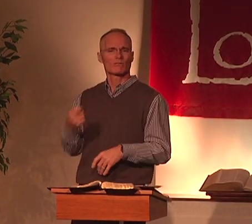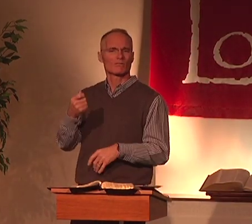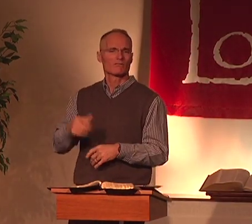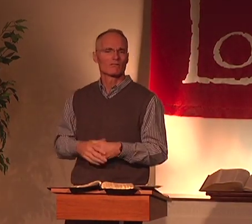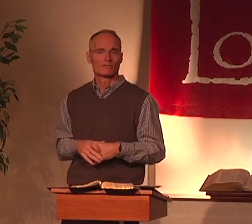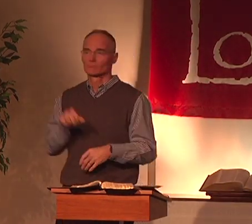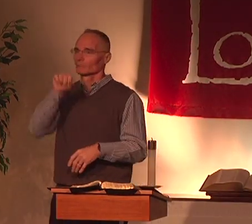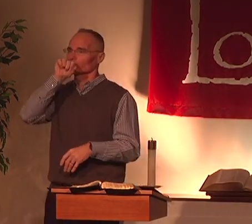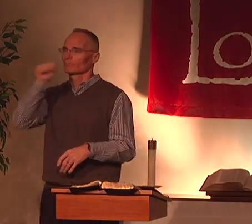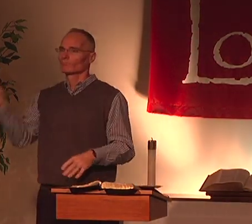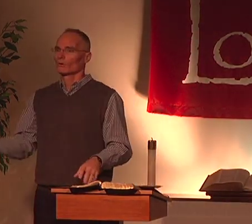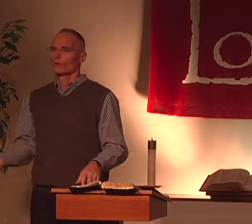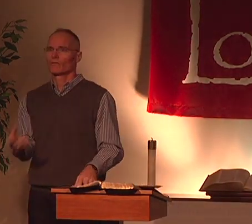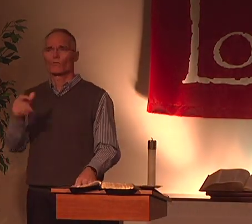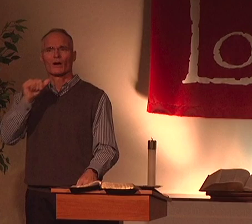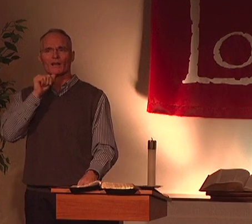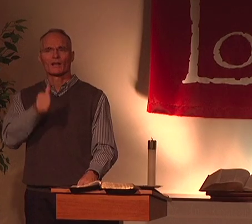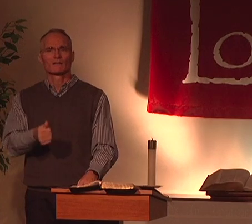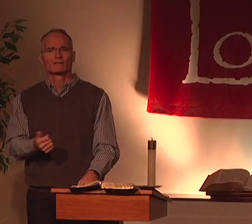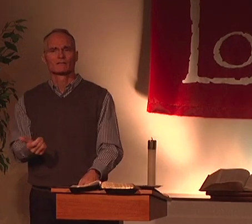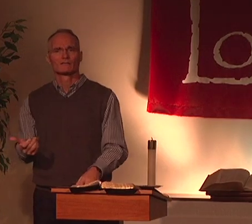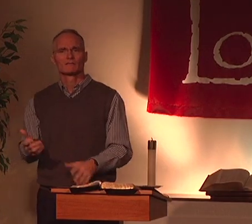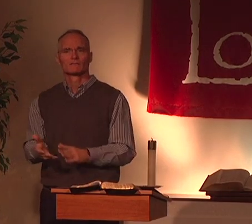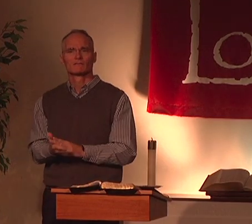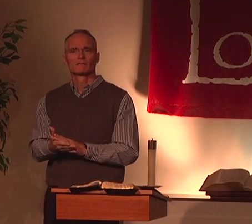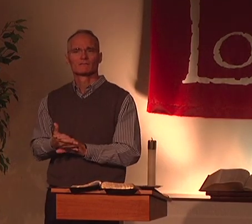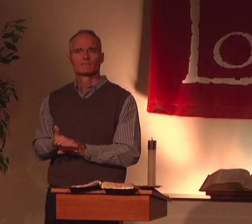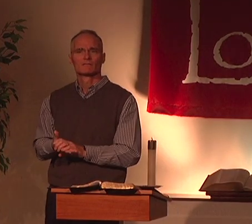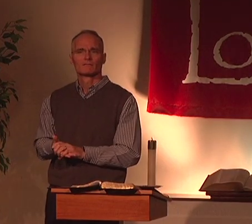Why Why Why He Spend The rest Of His Days Playing Golf I Know He Loved Golf Why Not